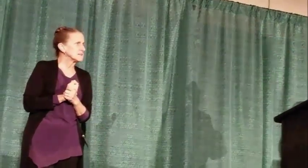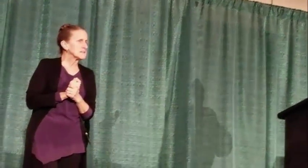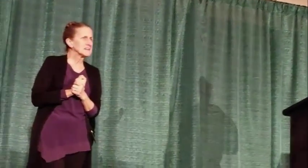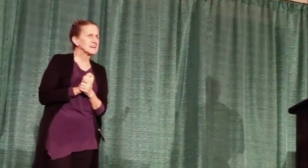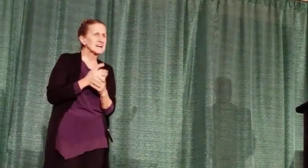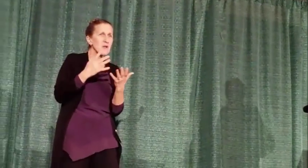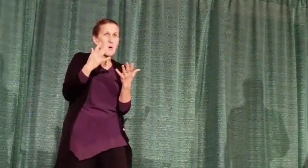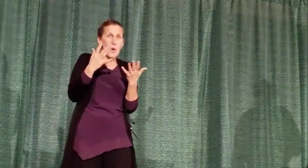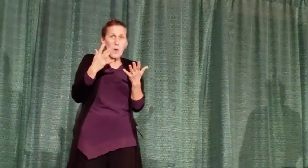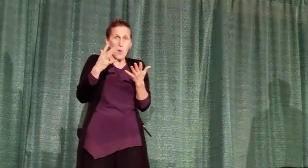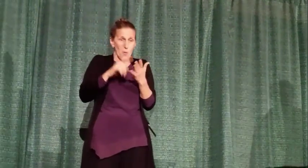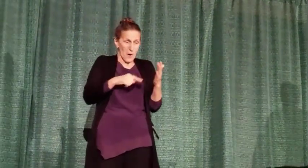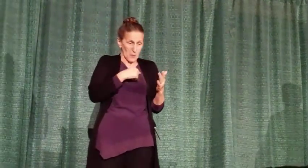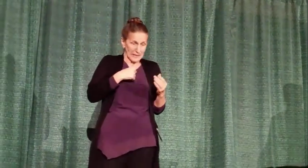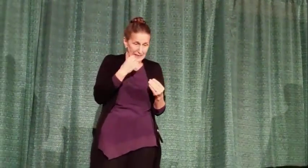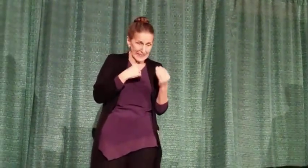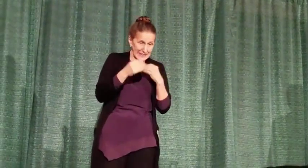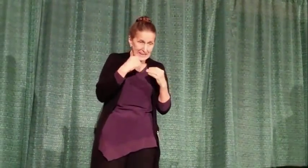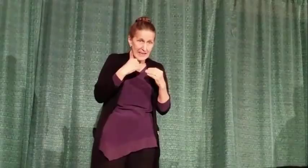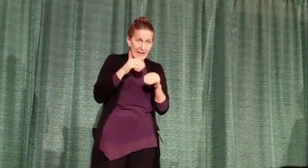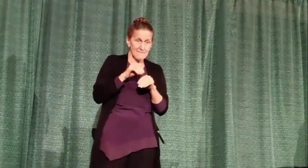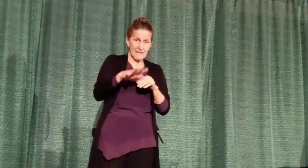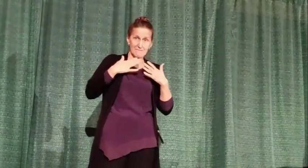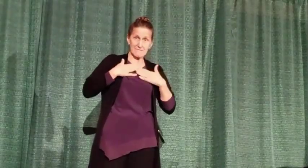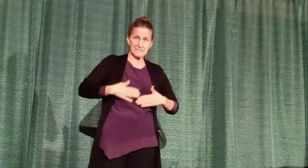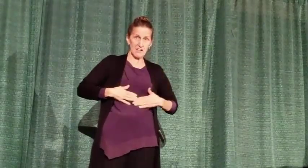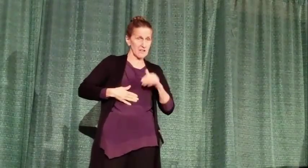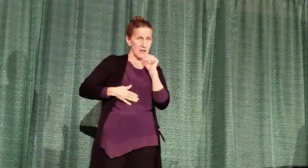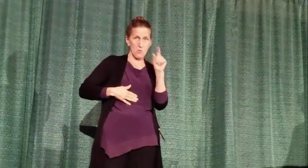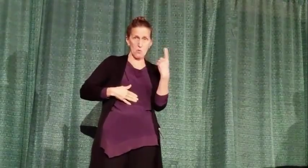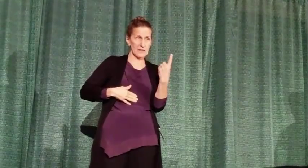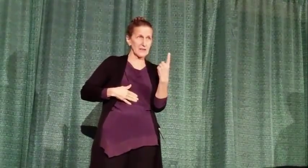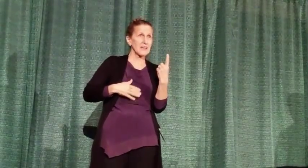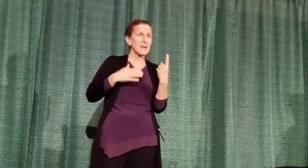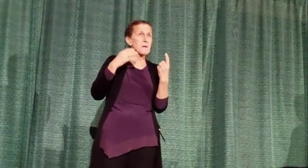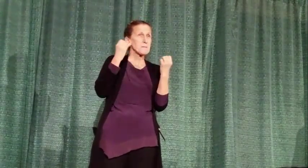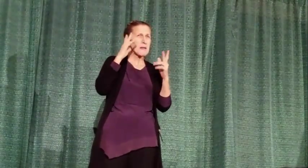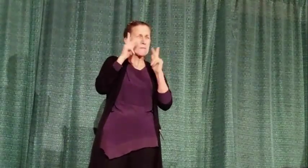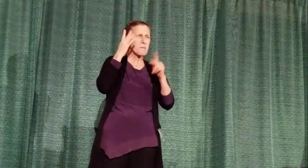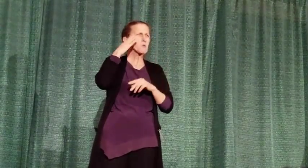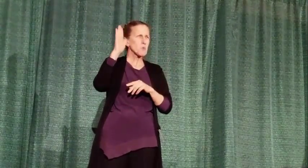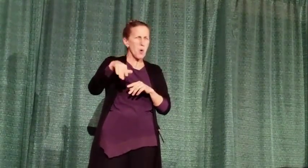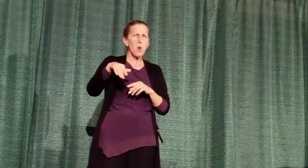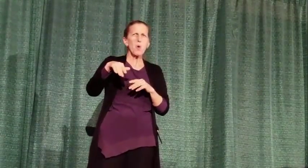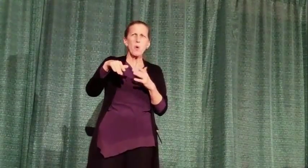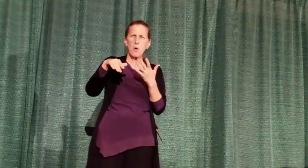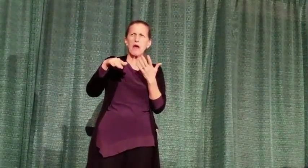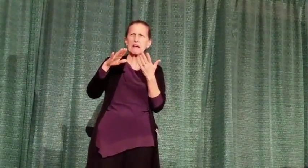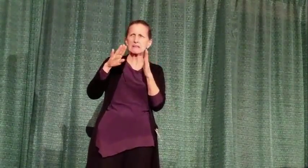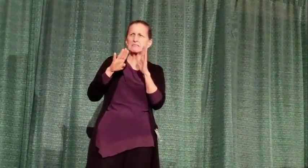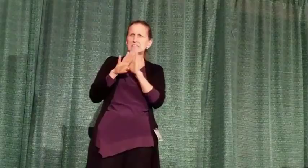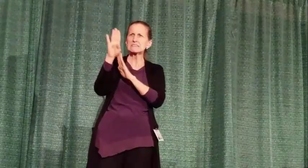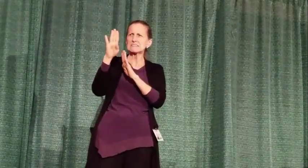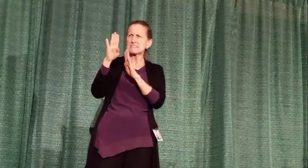and what we eat doesn't just affect our physical health. Because I know a lot of people know we have a growing epidemic of